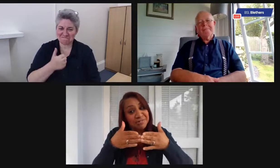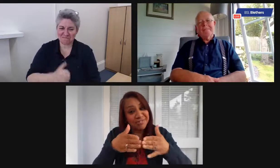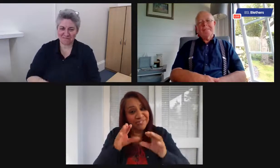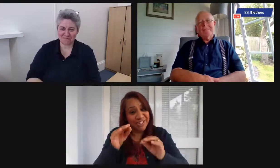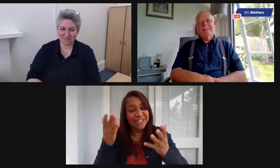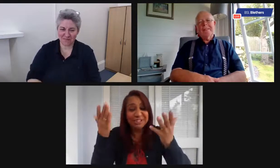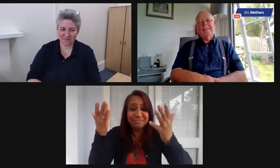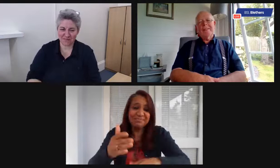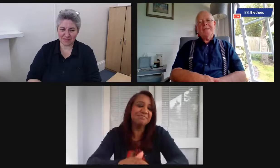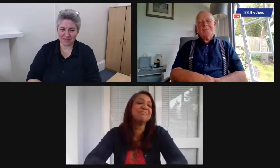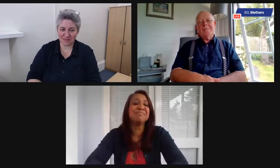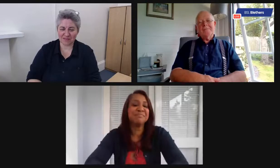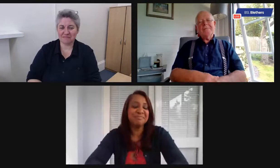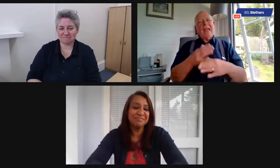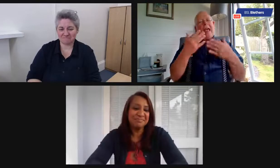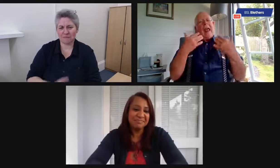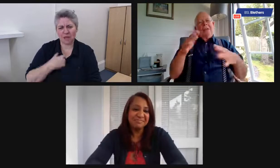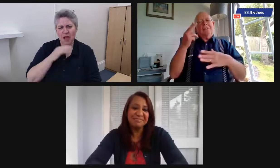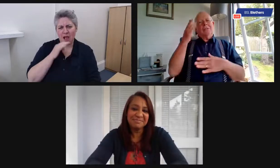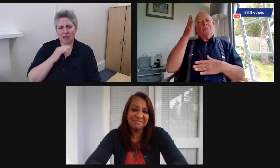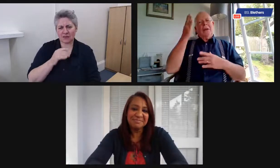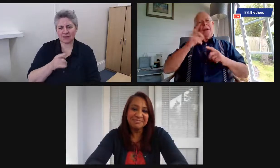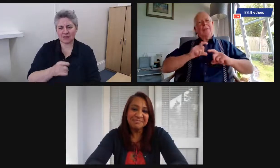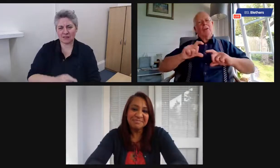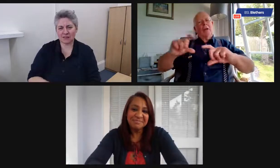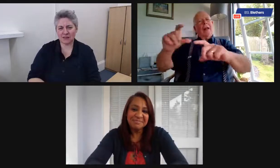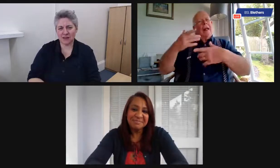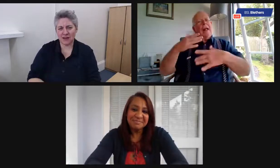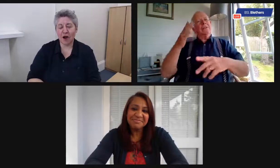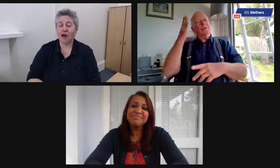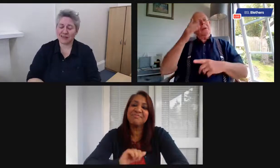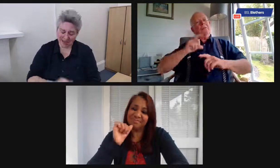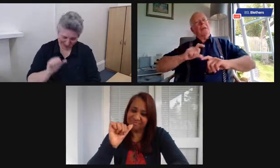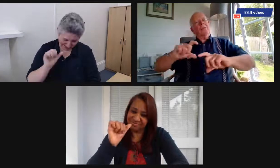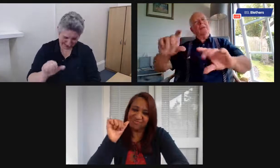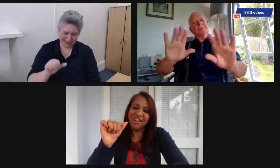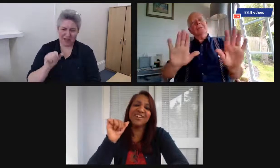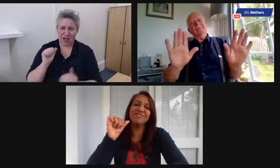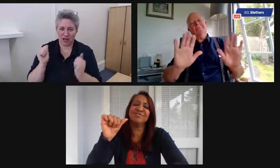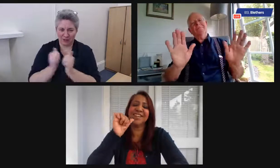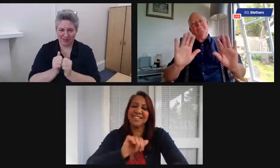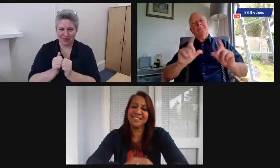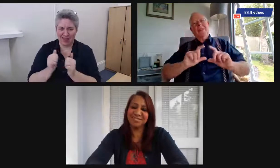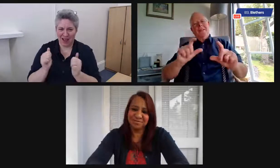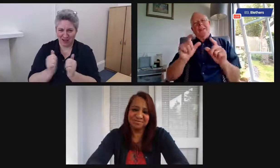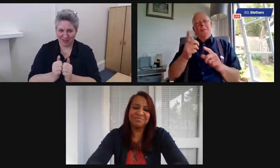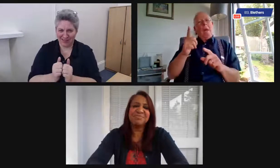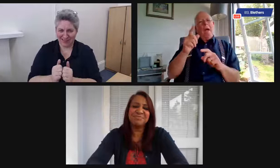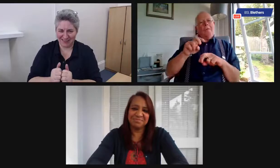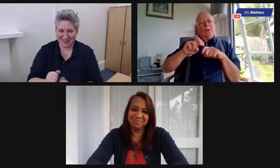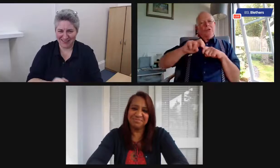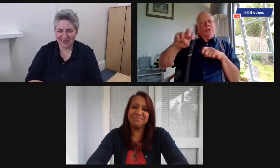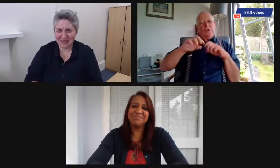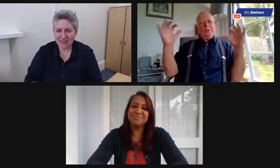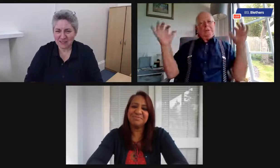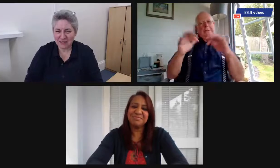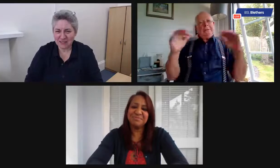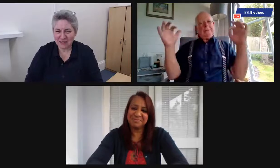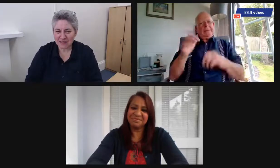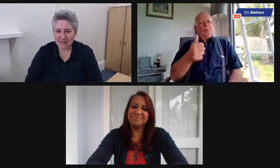seen Nessie. I've went in the boat Nessie hunting, but I haven't seen her. I just like the myth to continue. I like that.